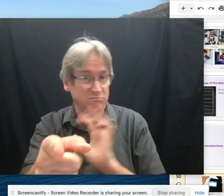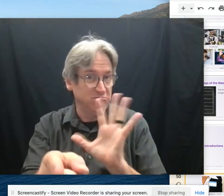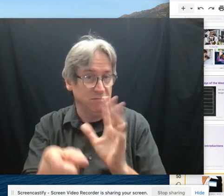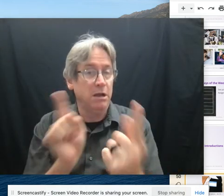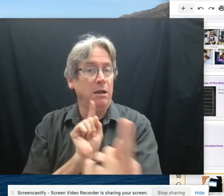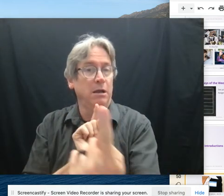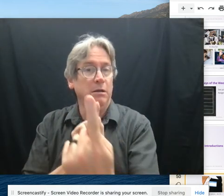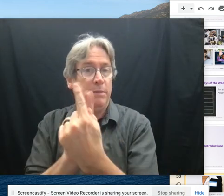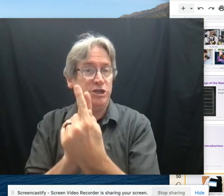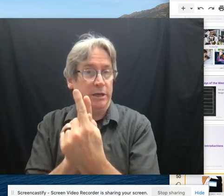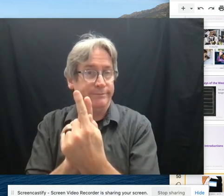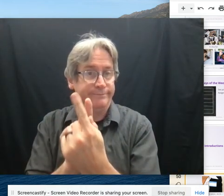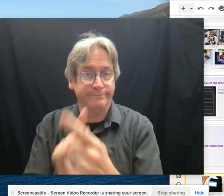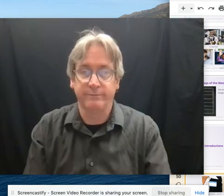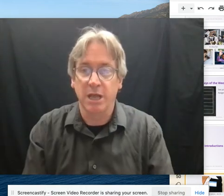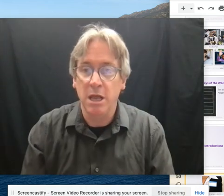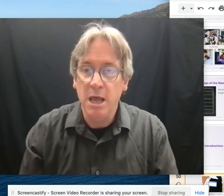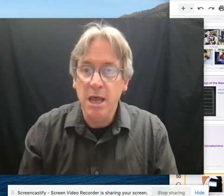you. Meet you.